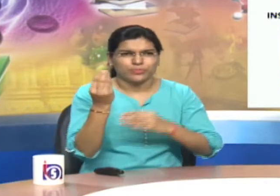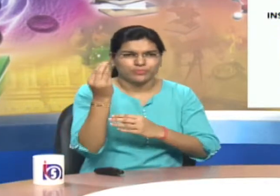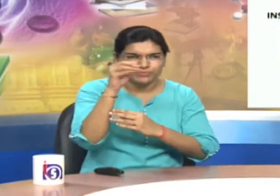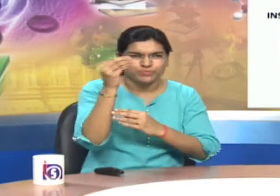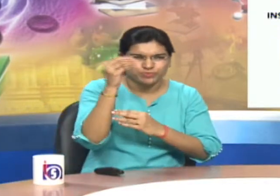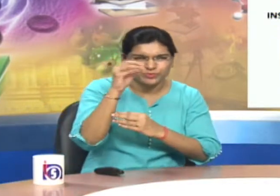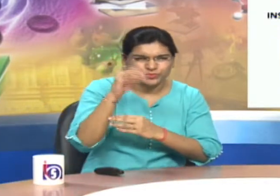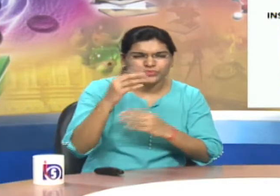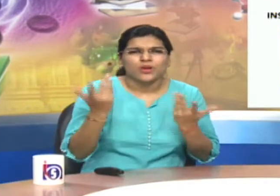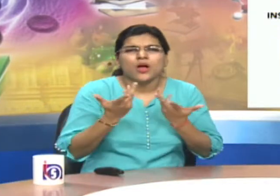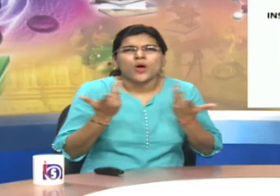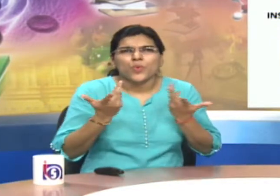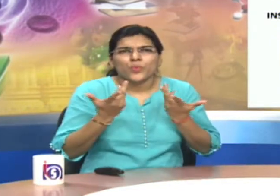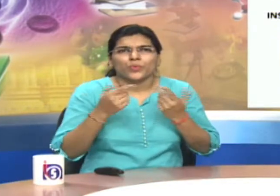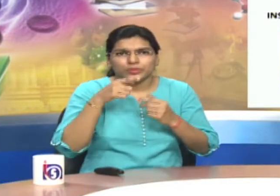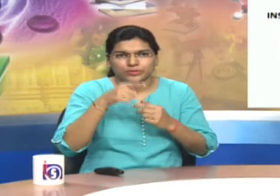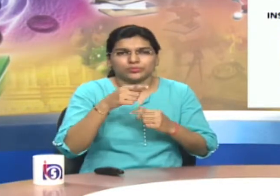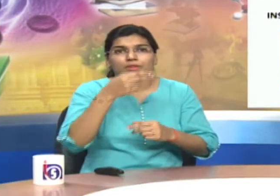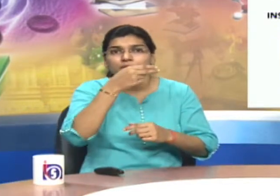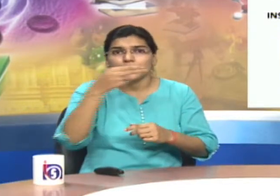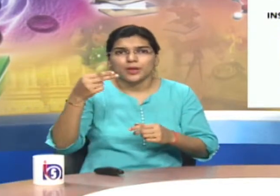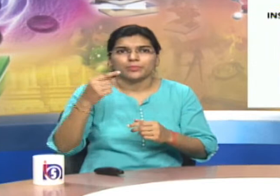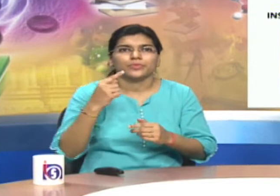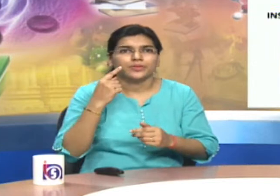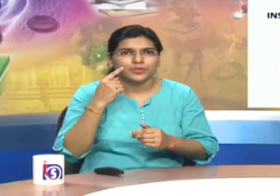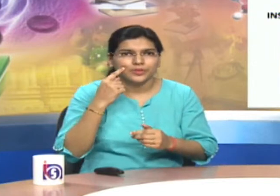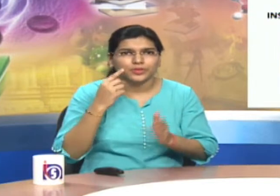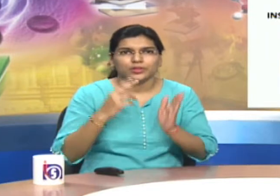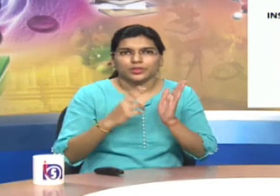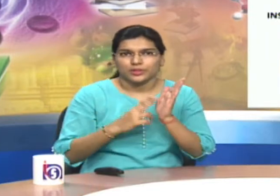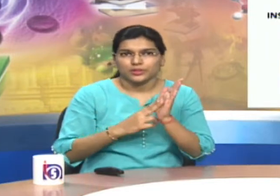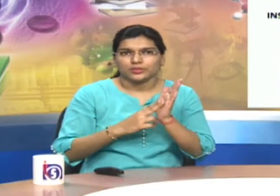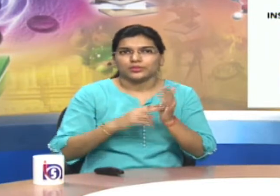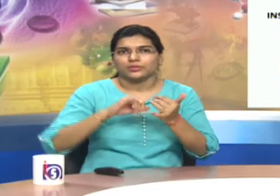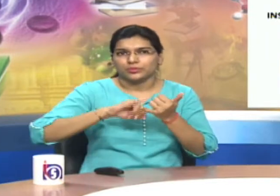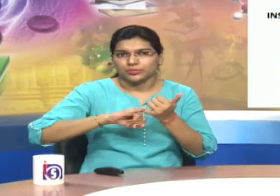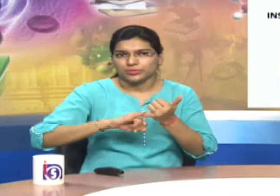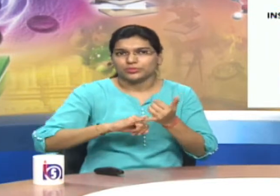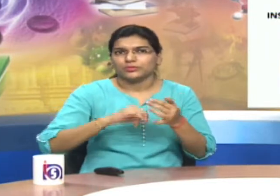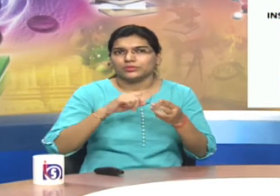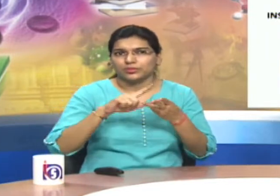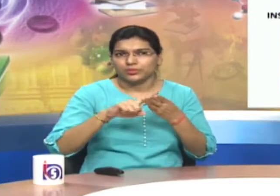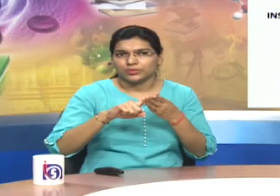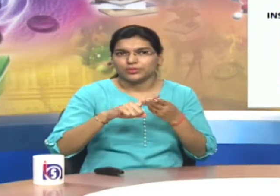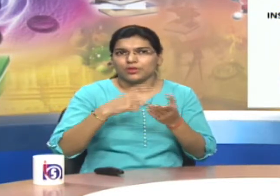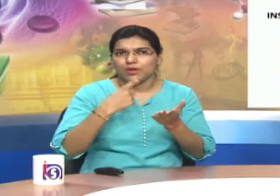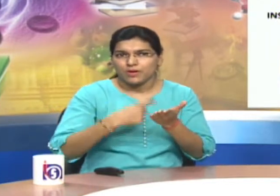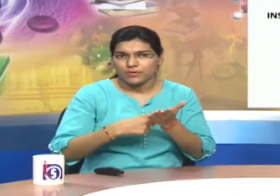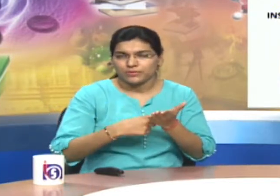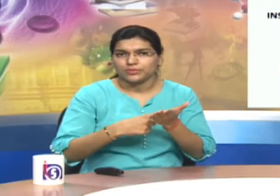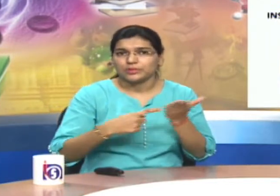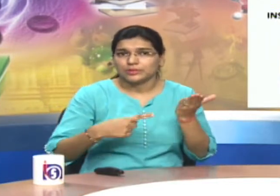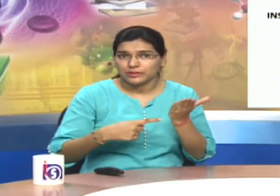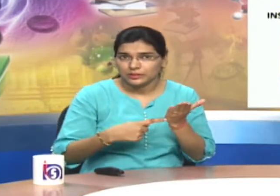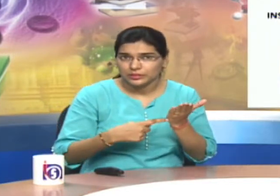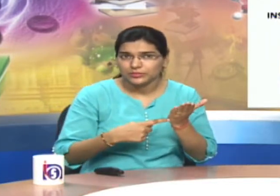Is it not enough? No, there are some more things you can do in this.